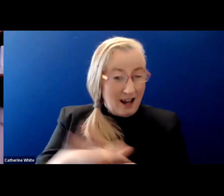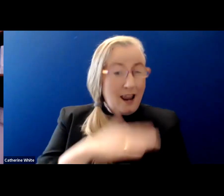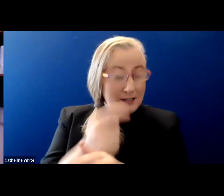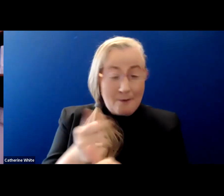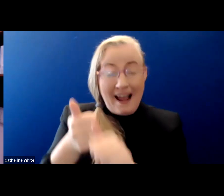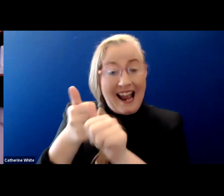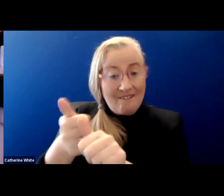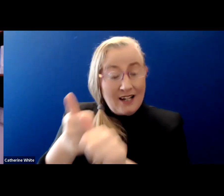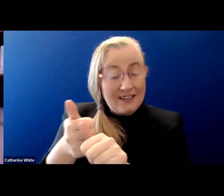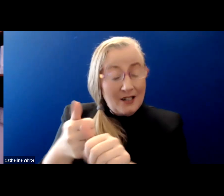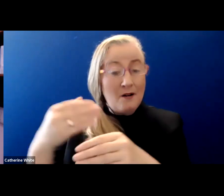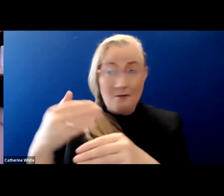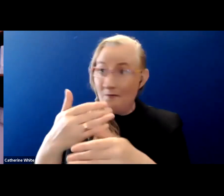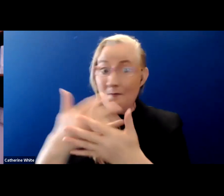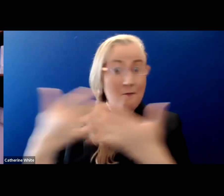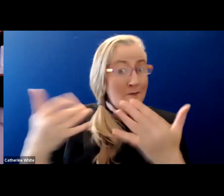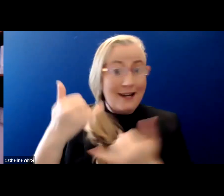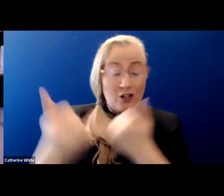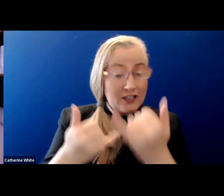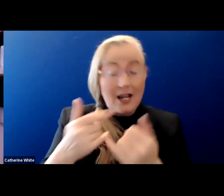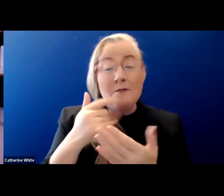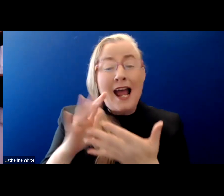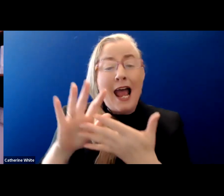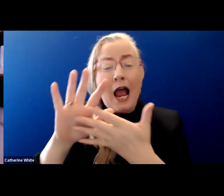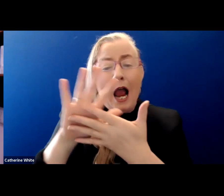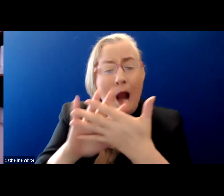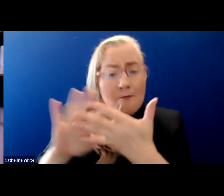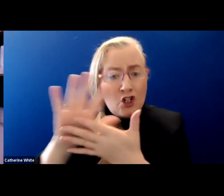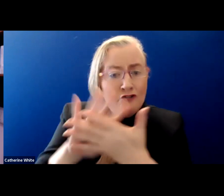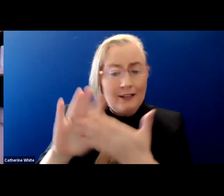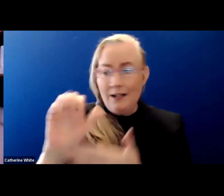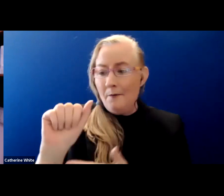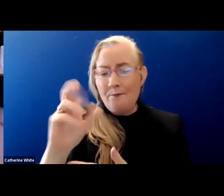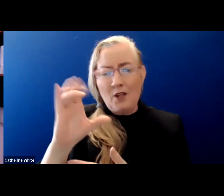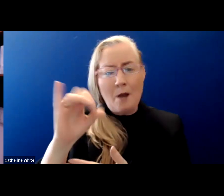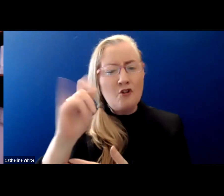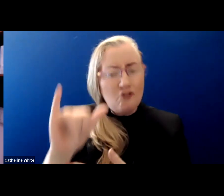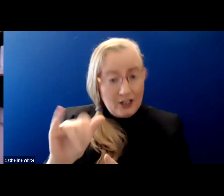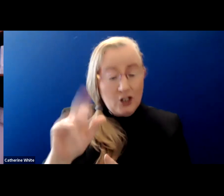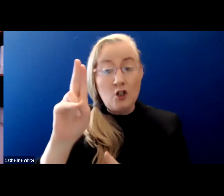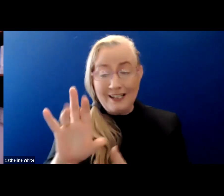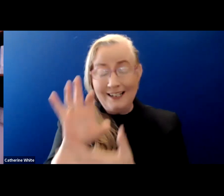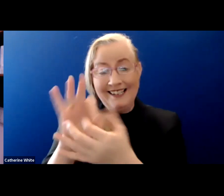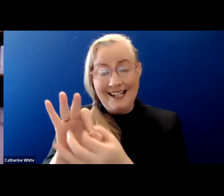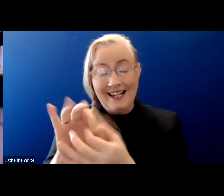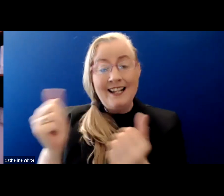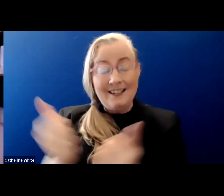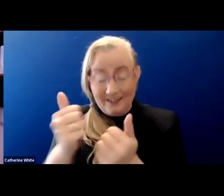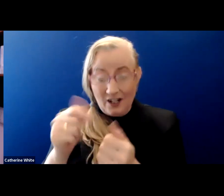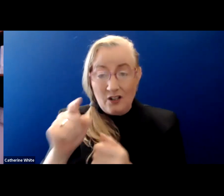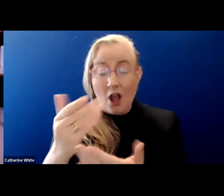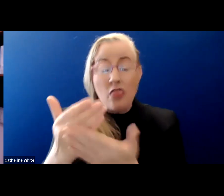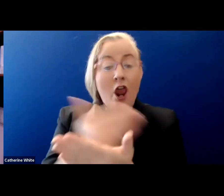Bill Shabas for many years, that arbitrariness should also be assessed with respect to the applicable jus ad bellum, to the